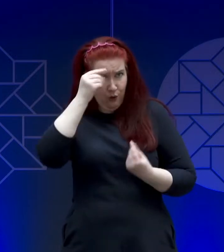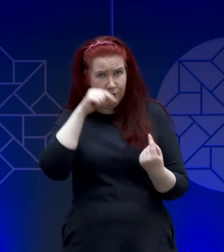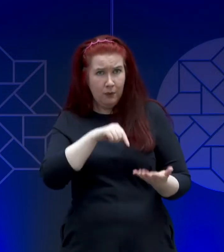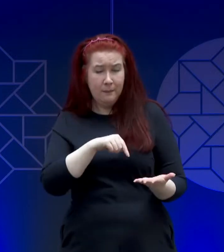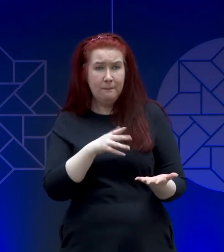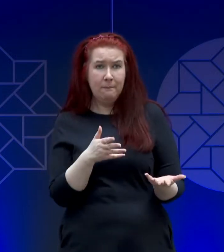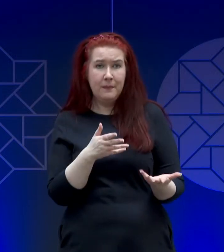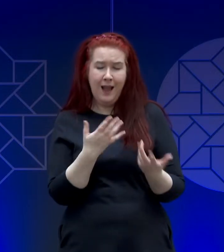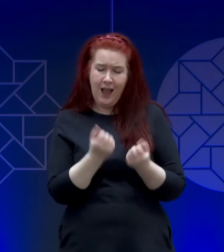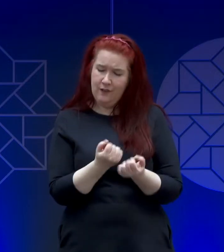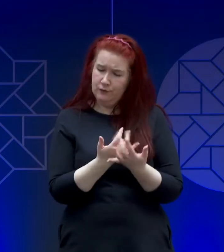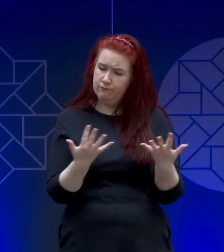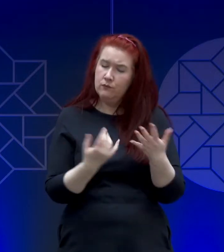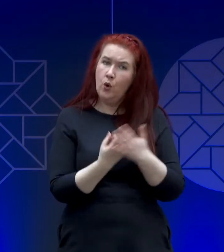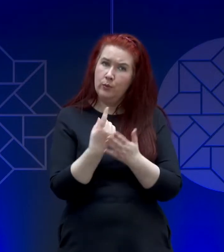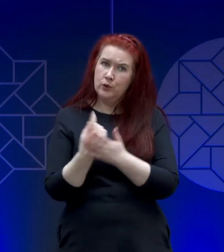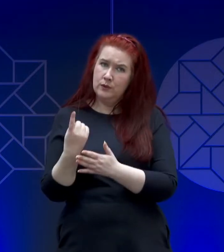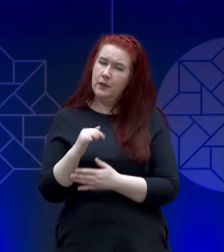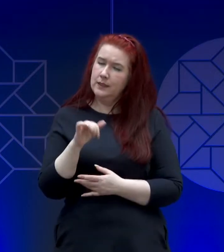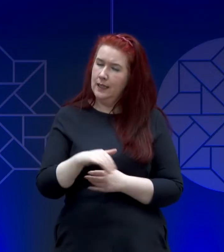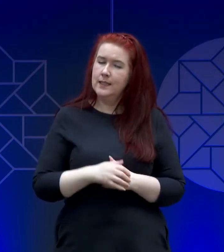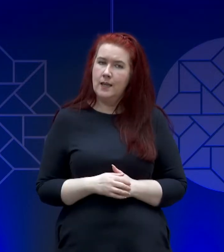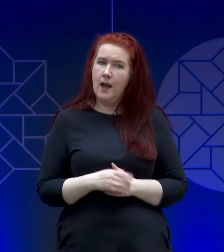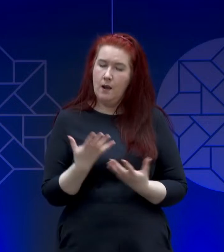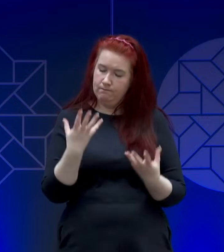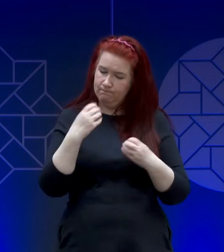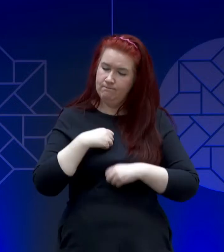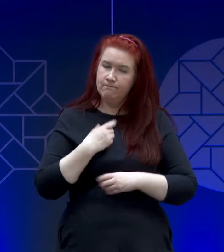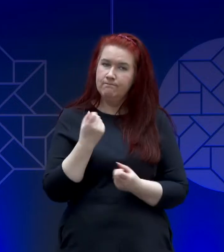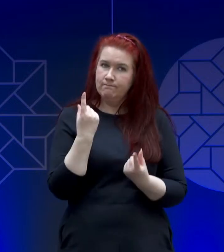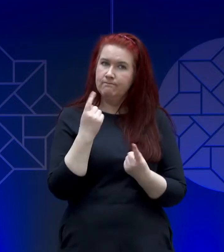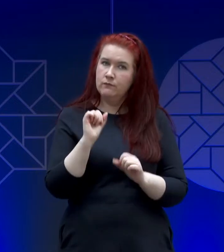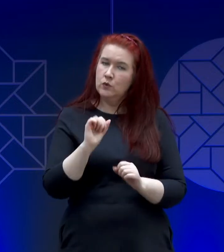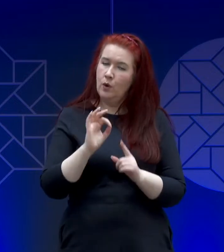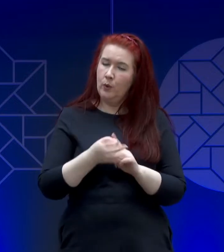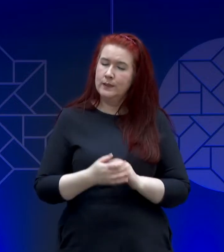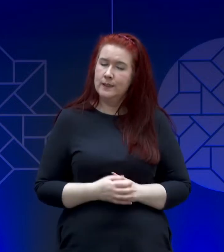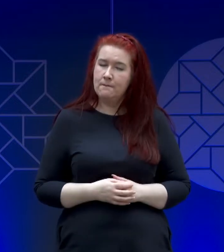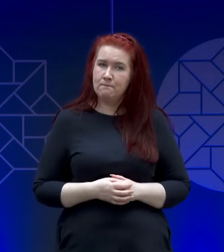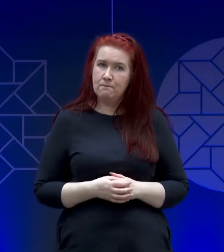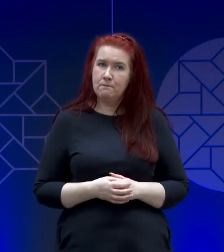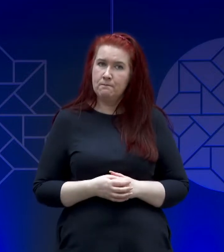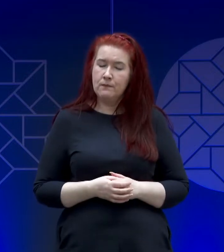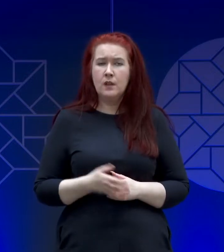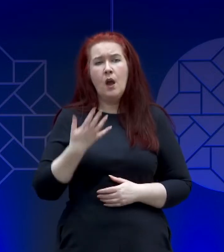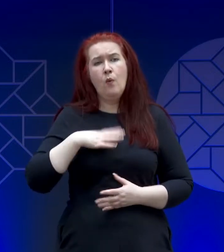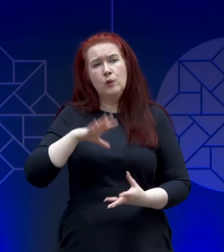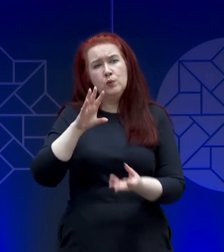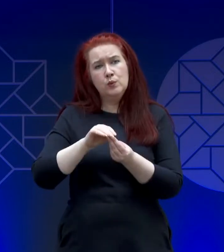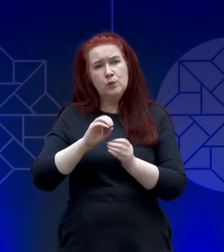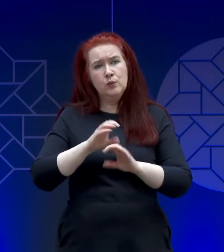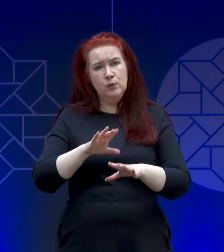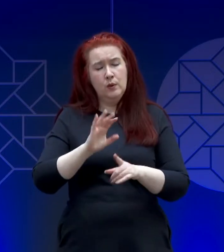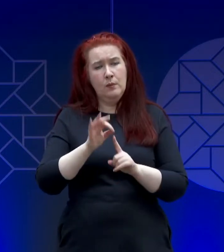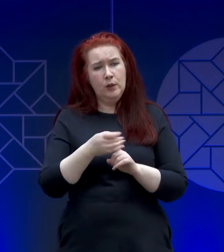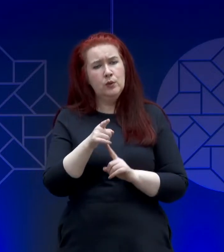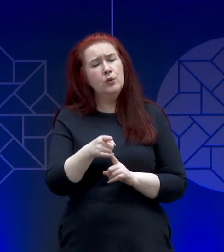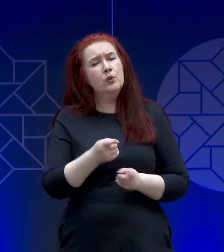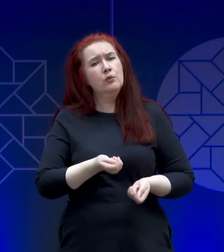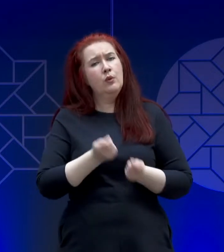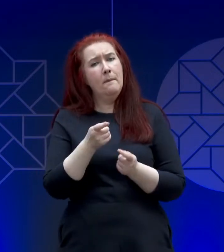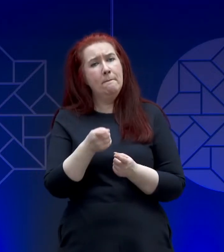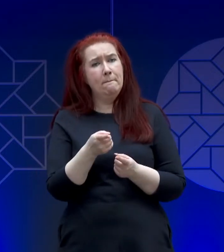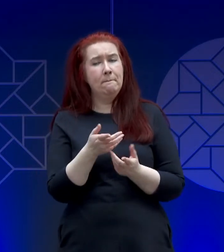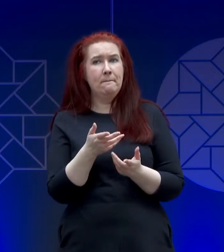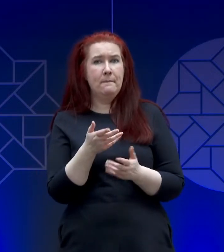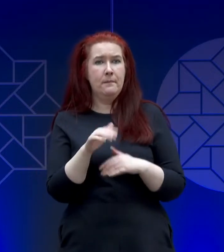many opportunities to do that, but I hear the point that you're making. And let me conclude on this point. You made a reference to